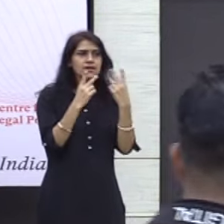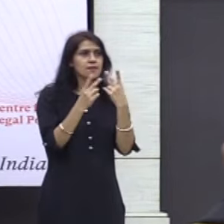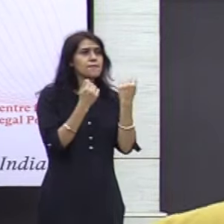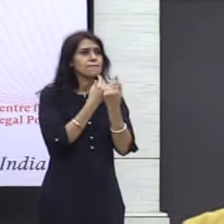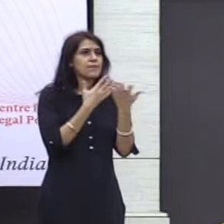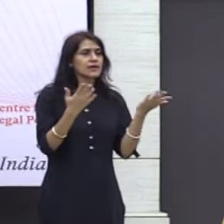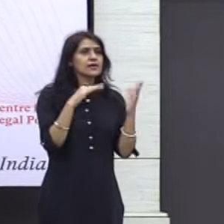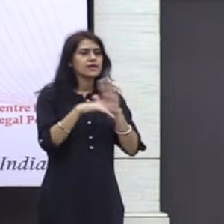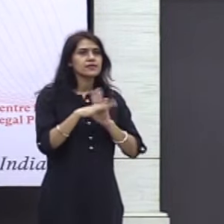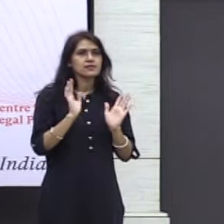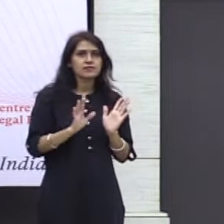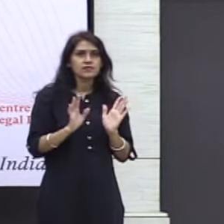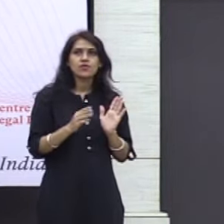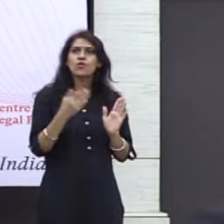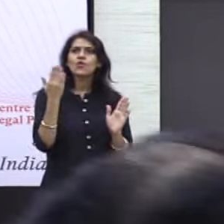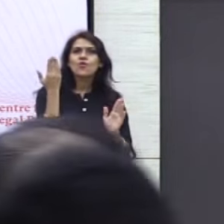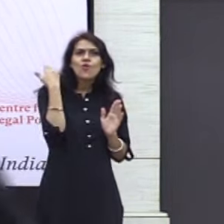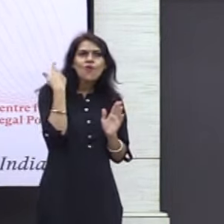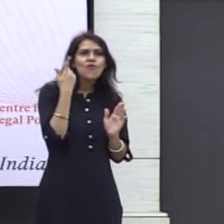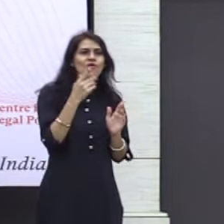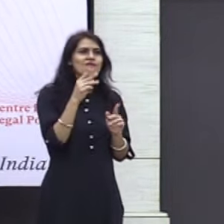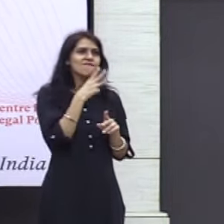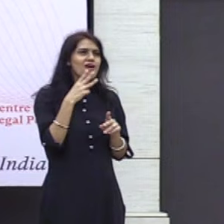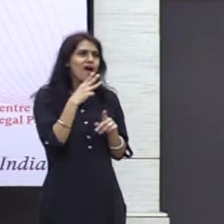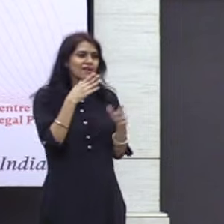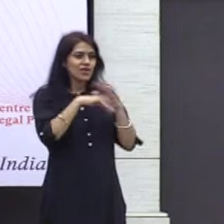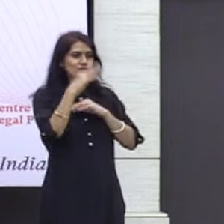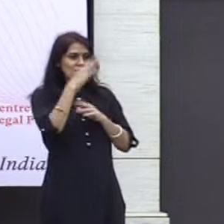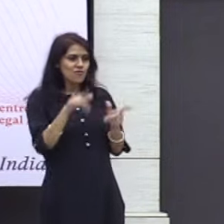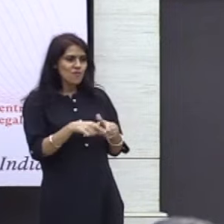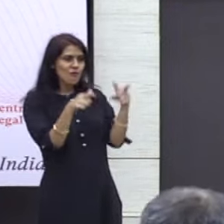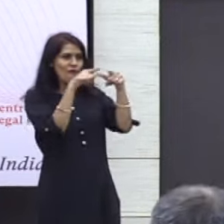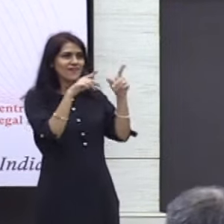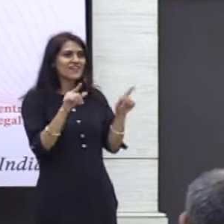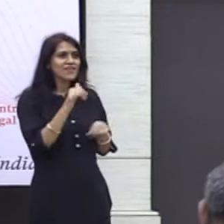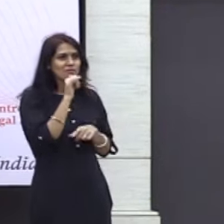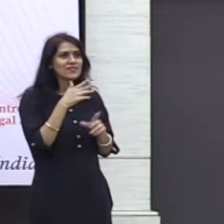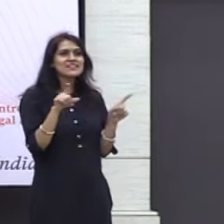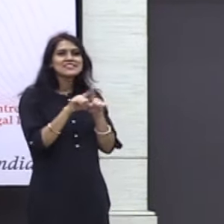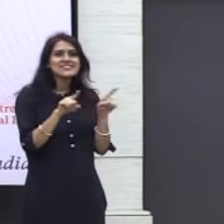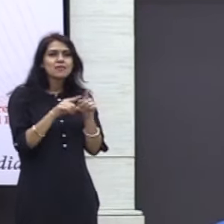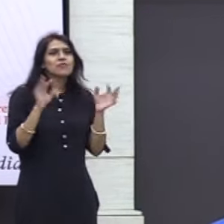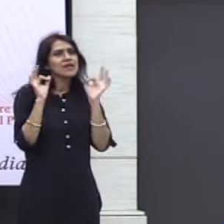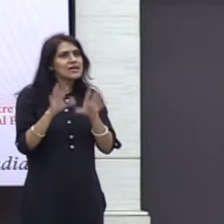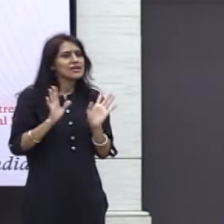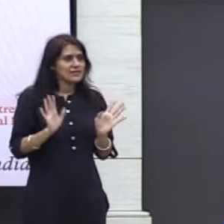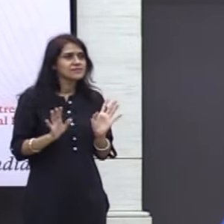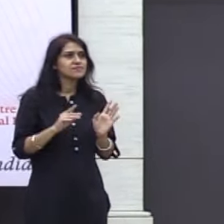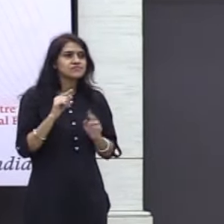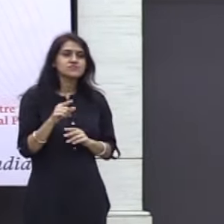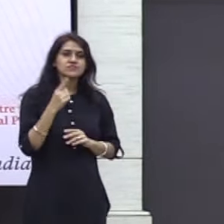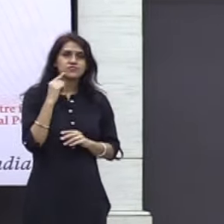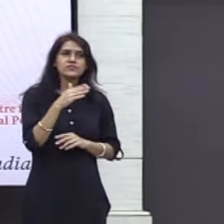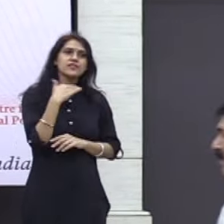respects it's old wine in a new bottle. If you were to look at, I was just looking at the number of offenses that have the death